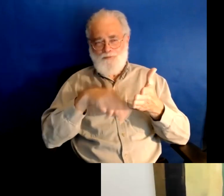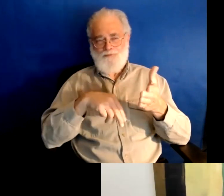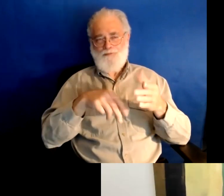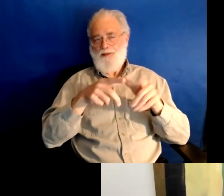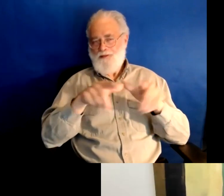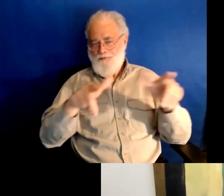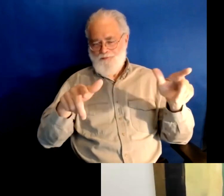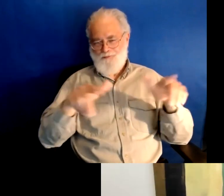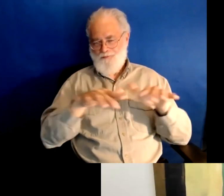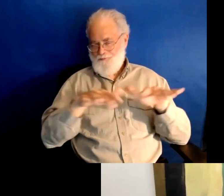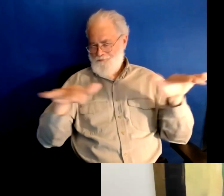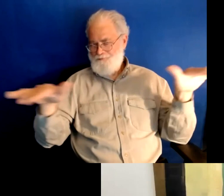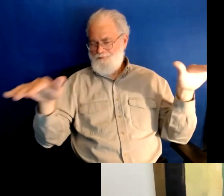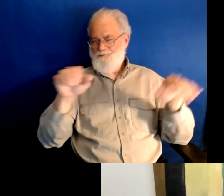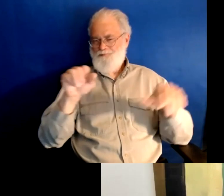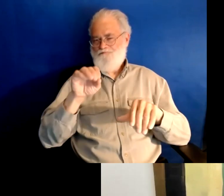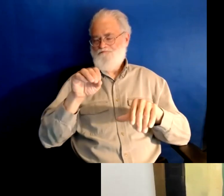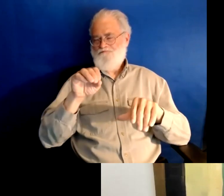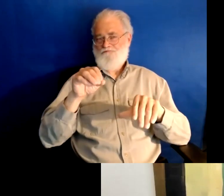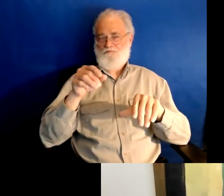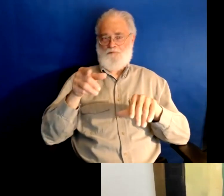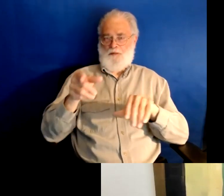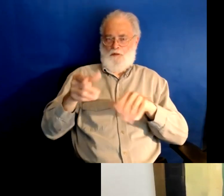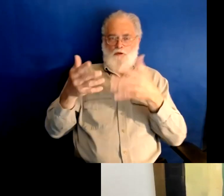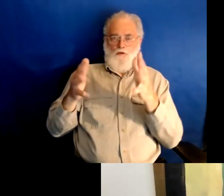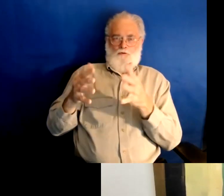math, reading, language.